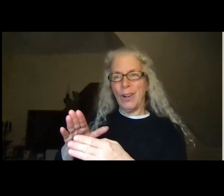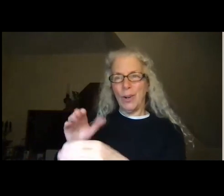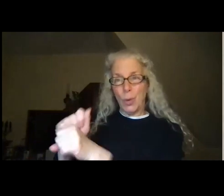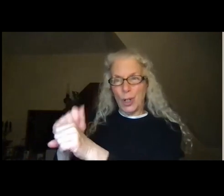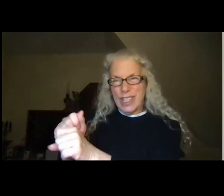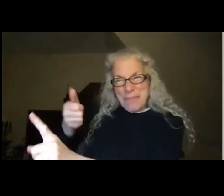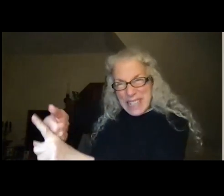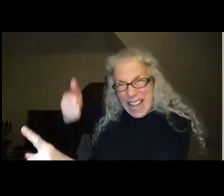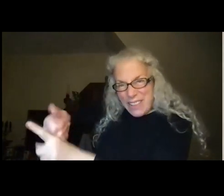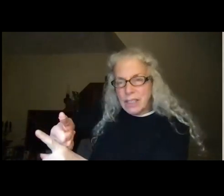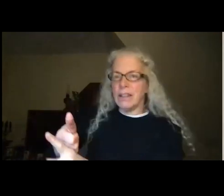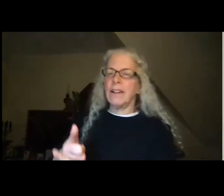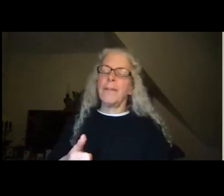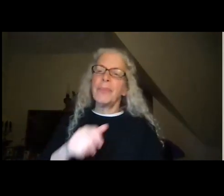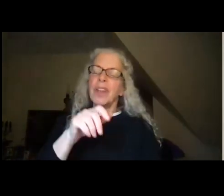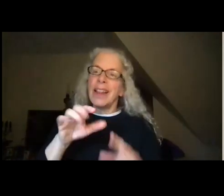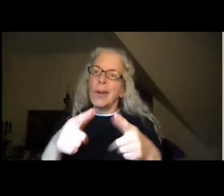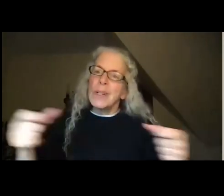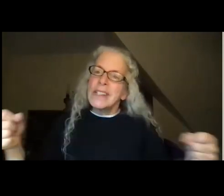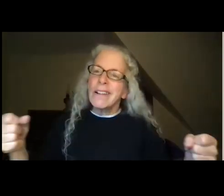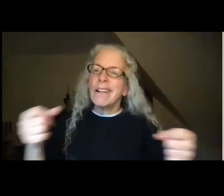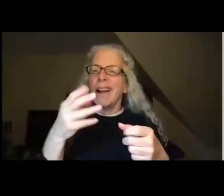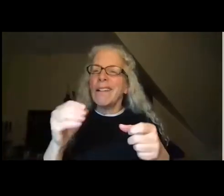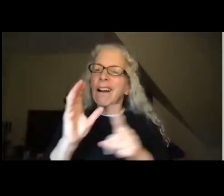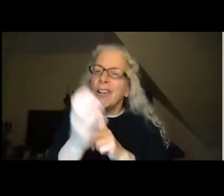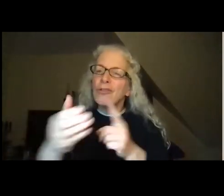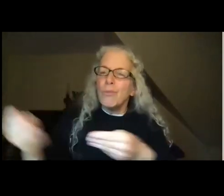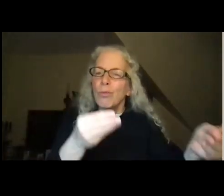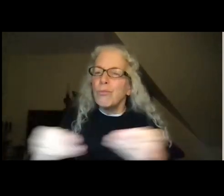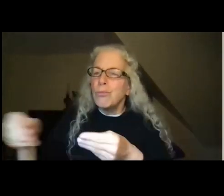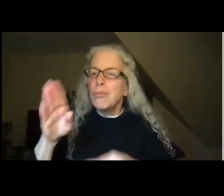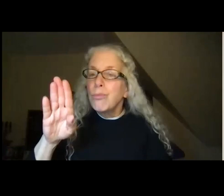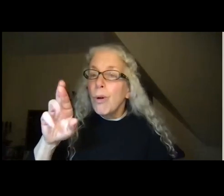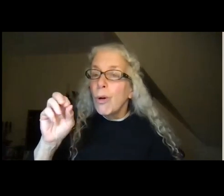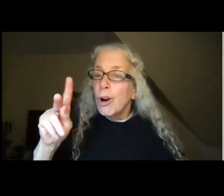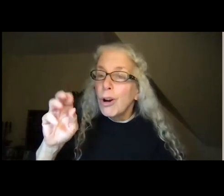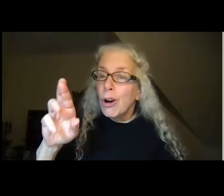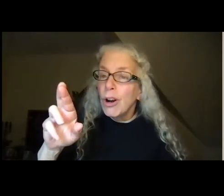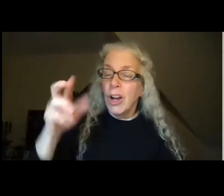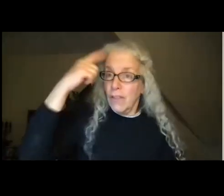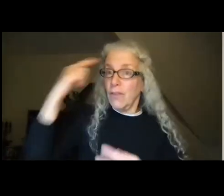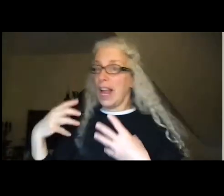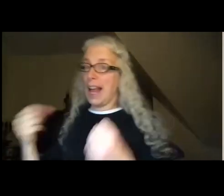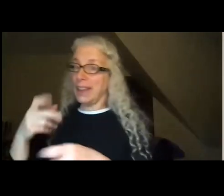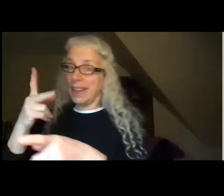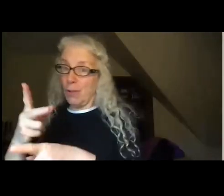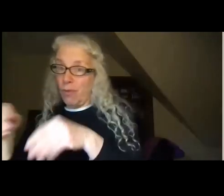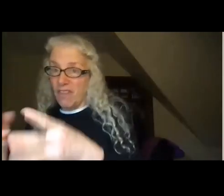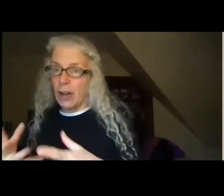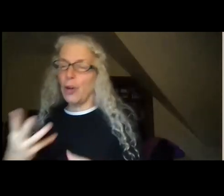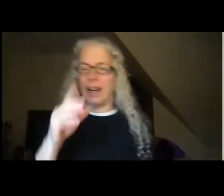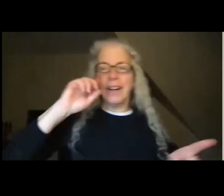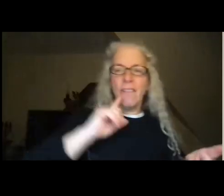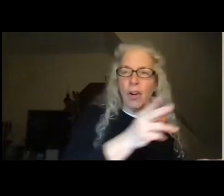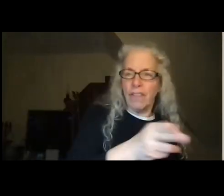as linguistic and cultural brokers between the community and healthcare providers. We're also looking at